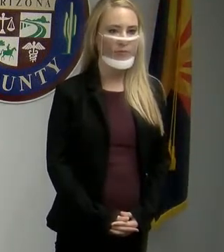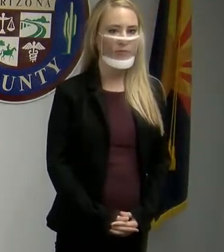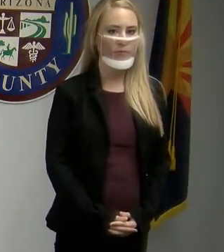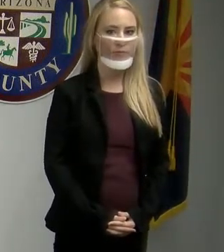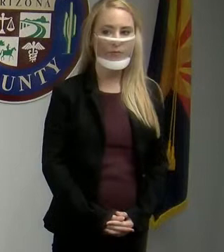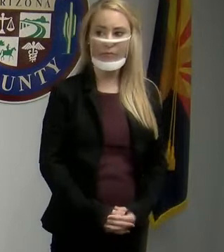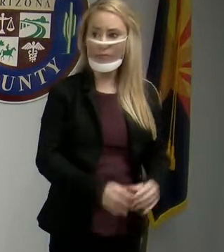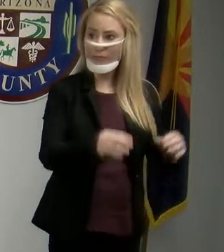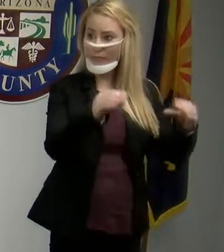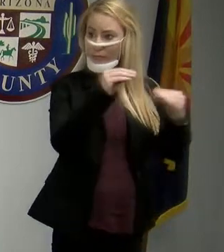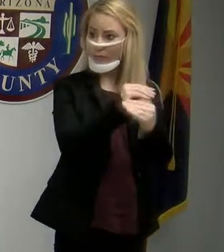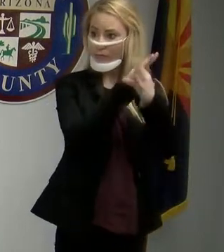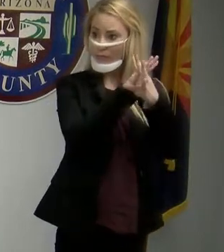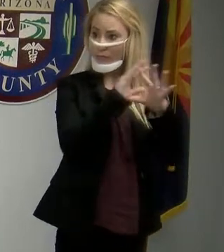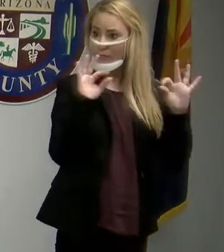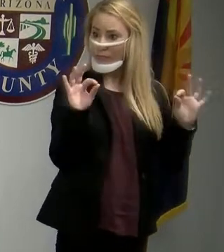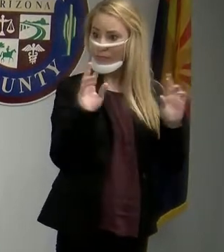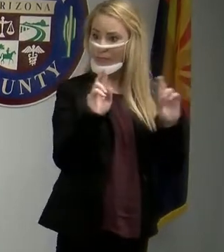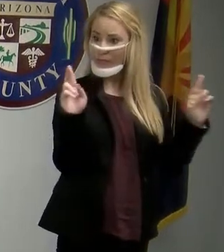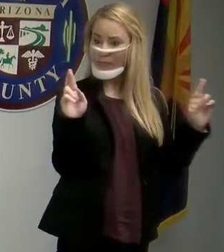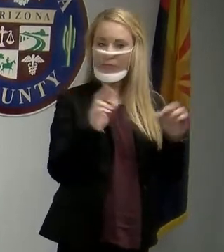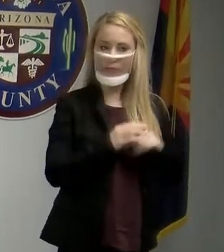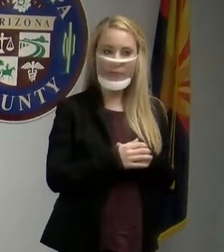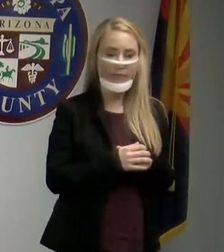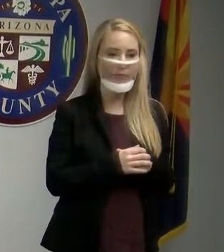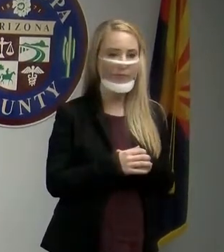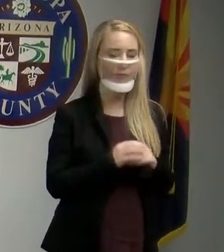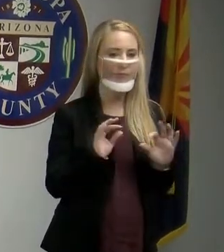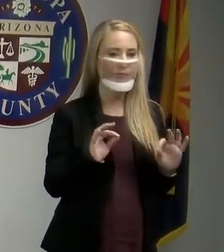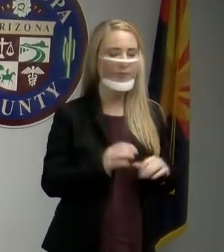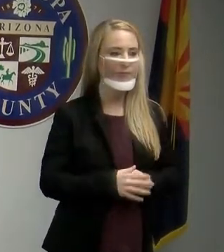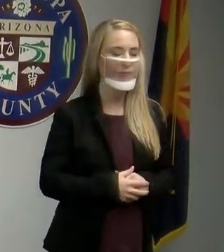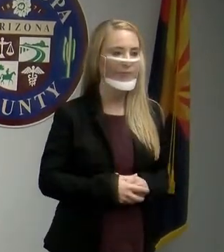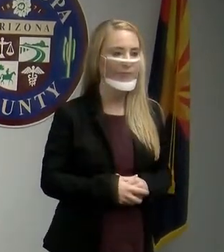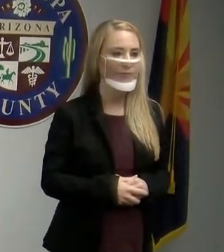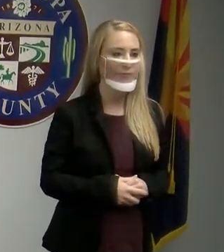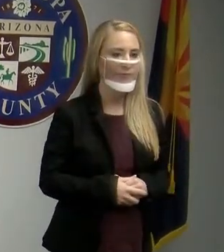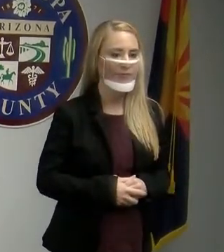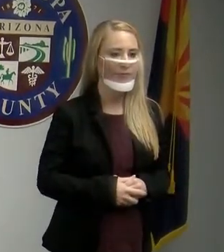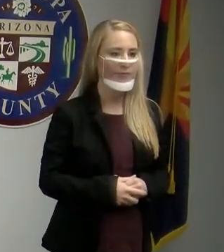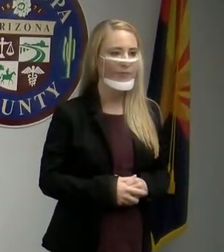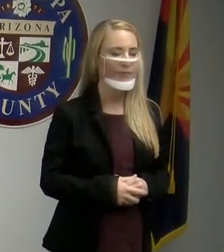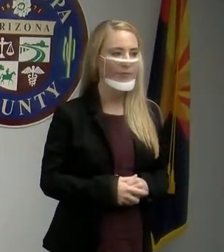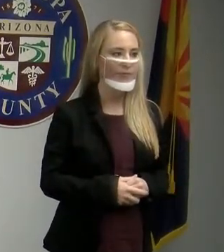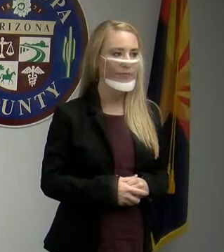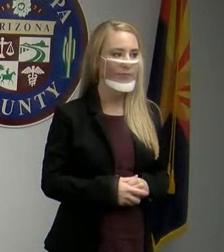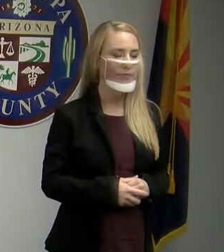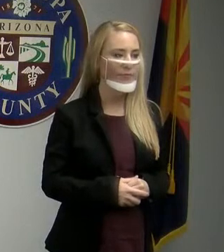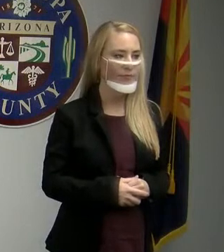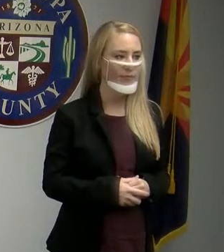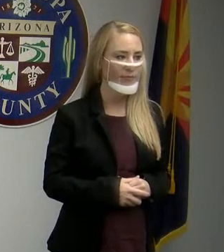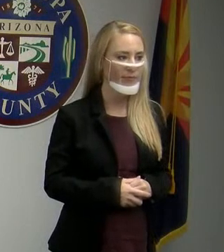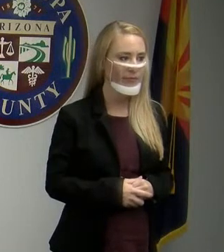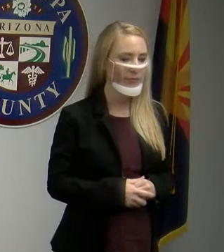So is the webinar live? The broadcast is now there it starting. is. All attendees are in listen-only mode.